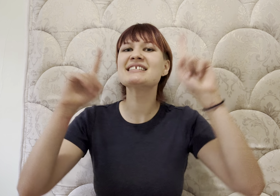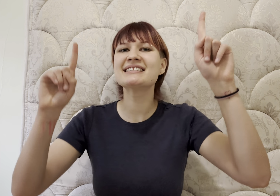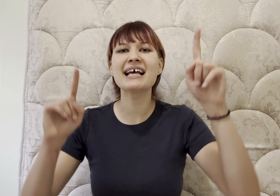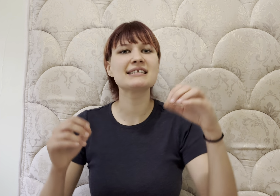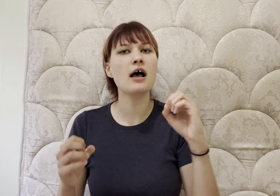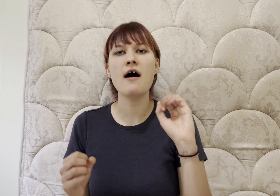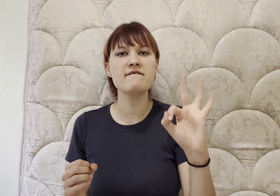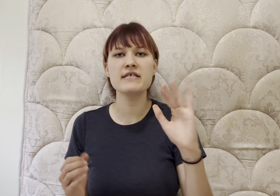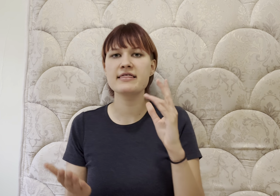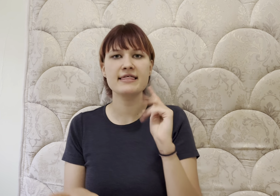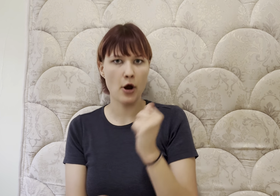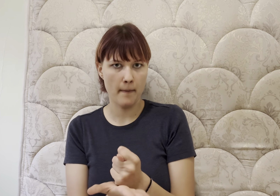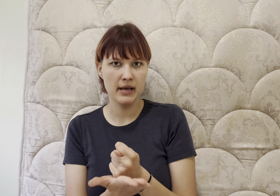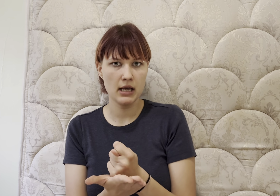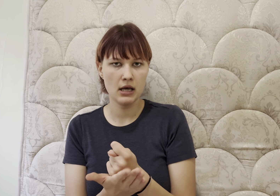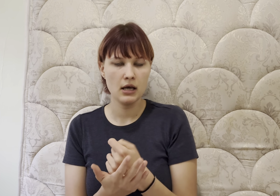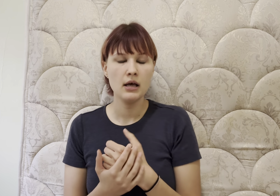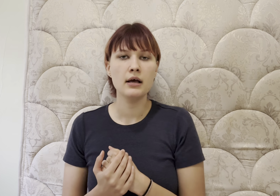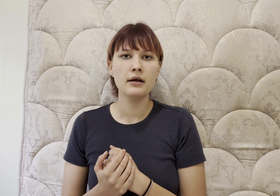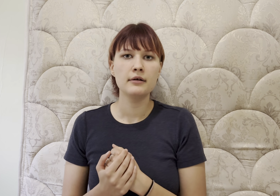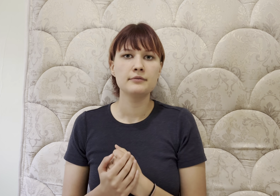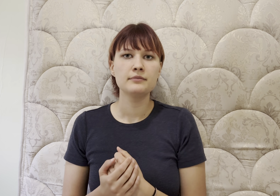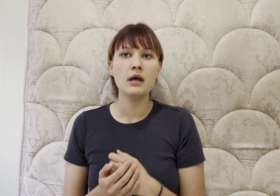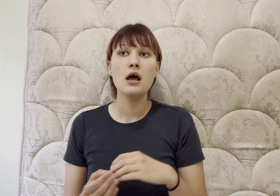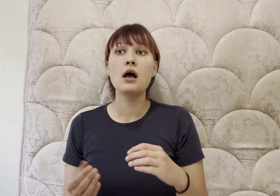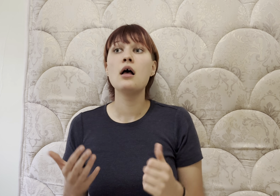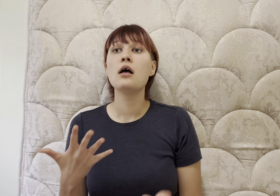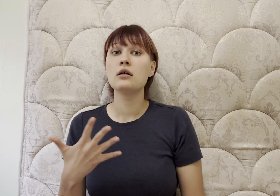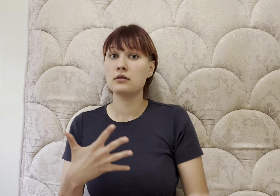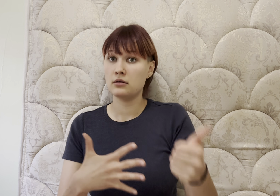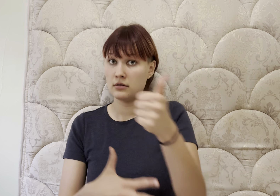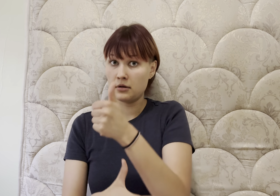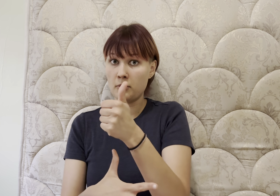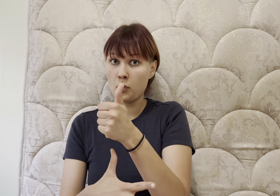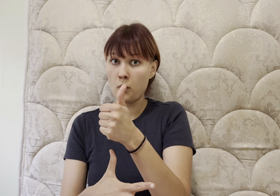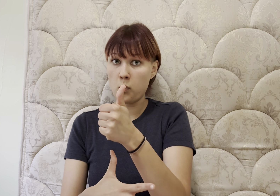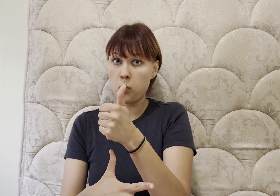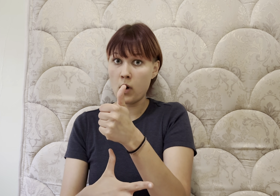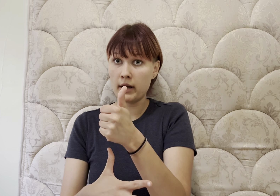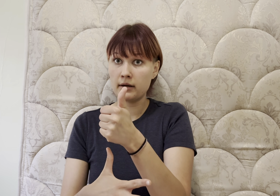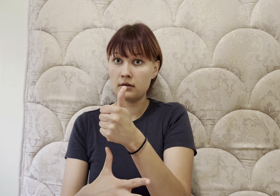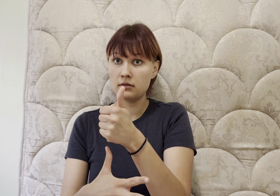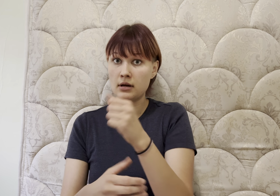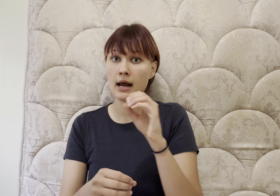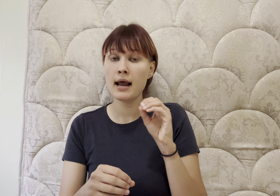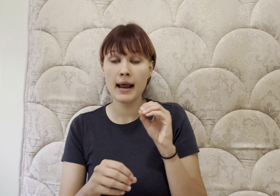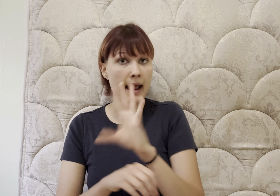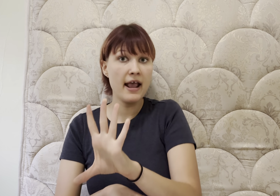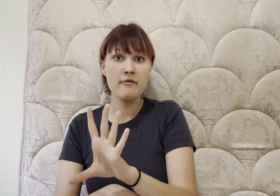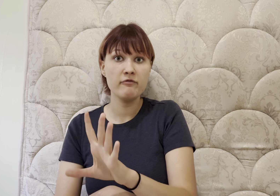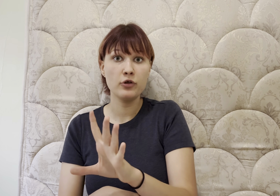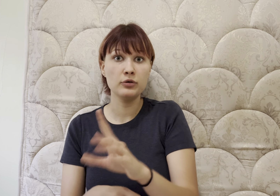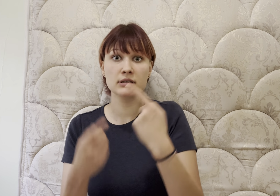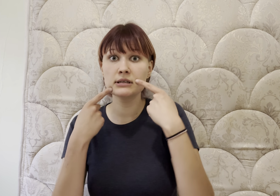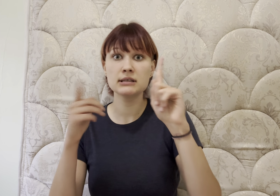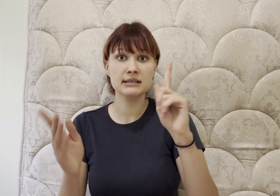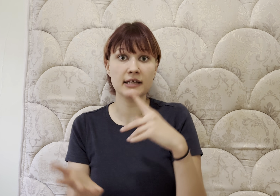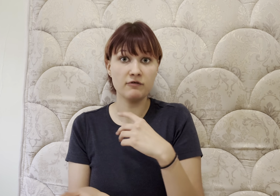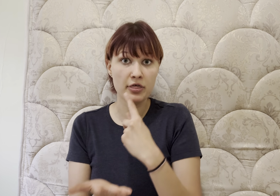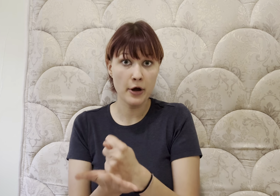this is the most important thing, do you feel heard and understood by your therapist? That is the relationship between